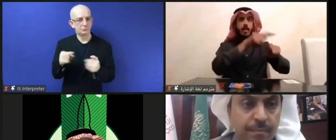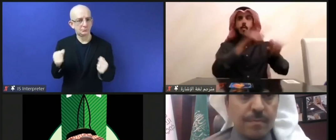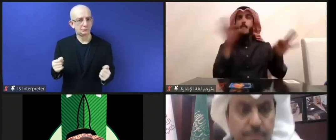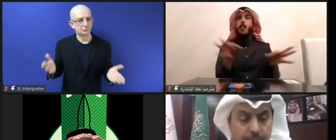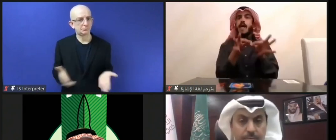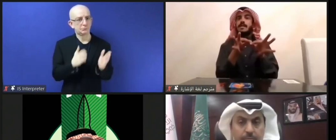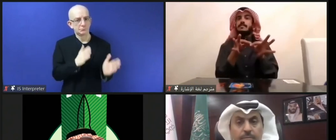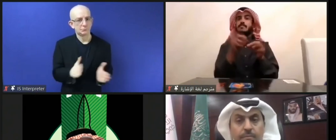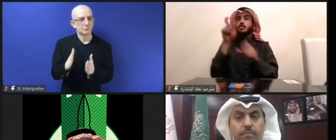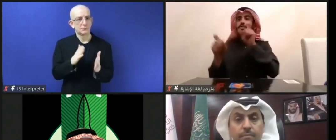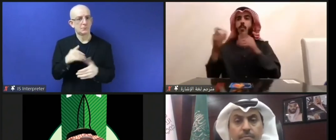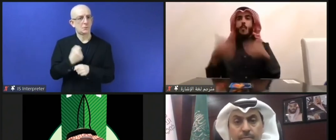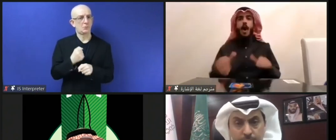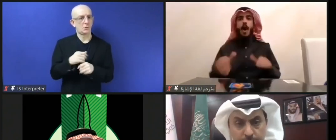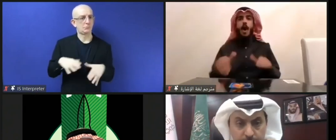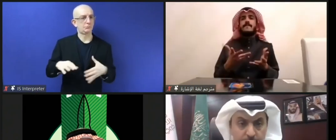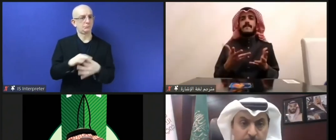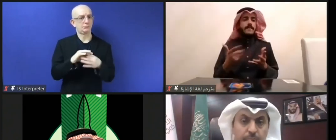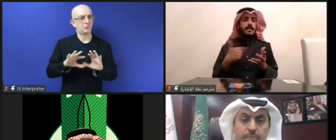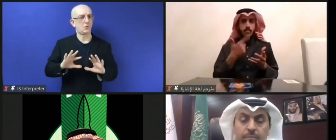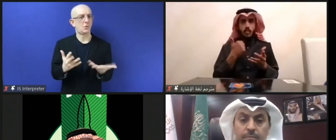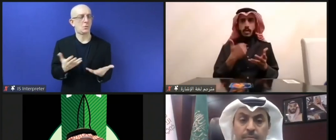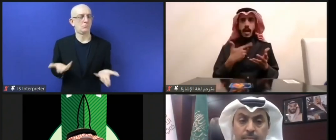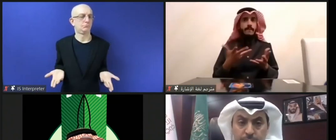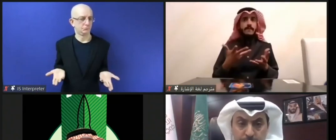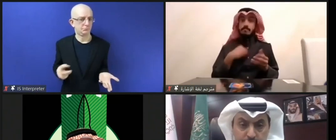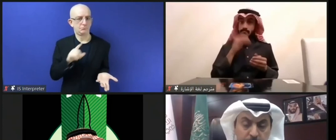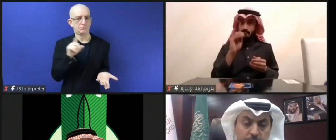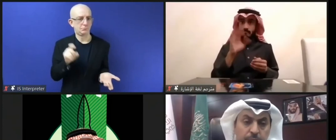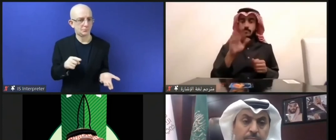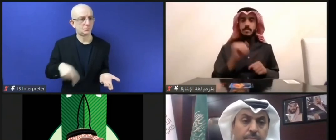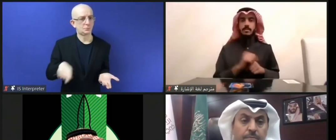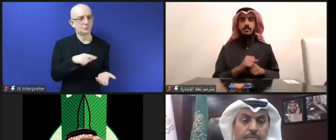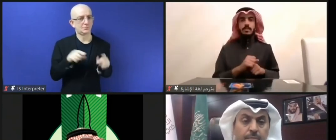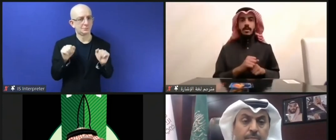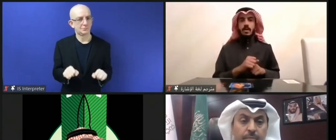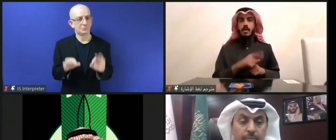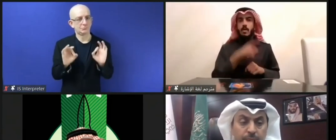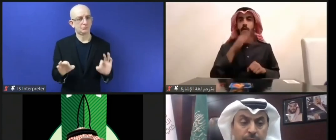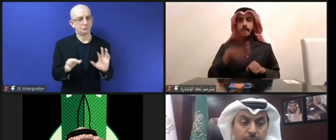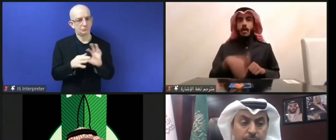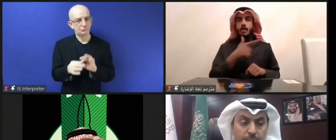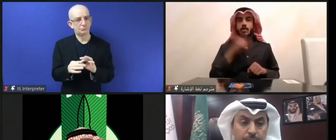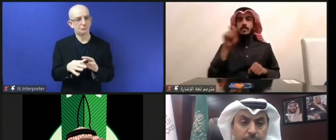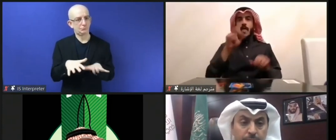We can make it suitable by applying 8 main standards. We call it Mowaamah